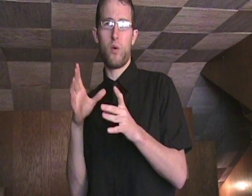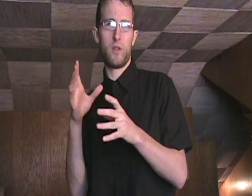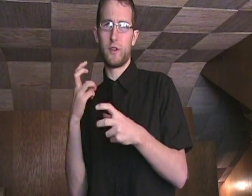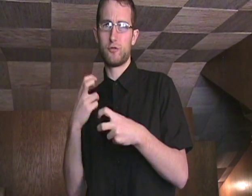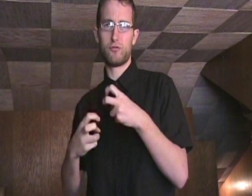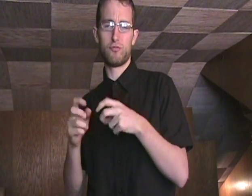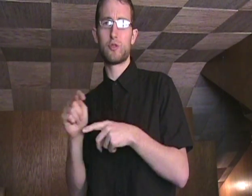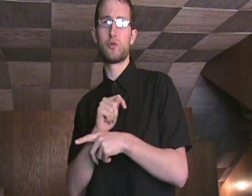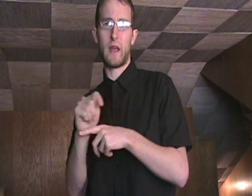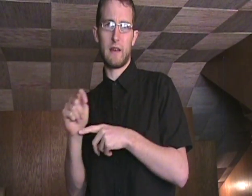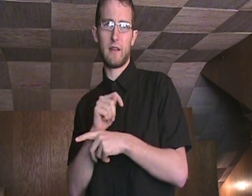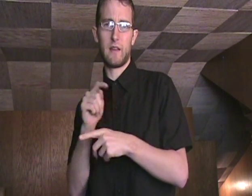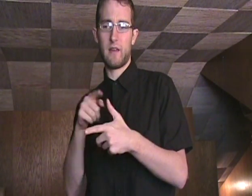And they lacked supplies.